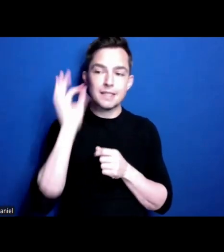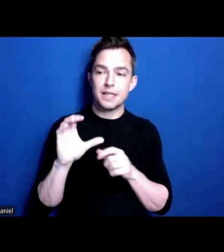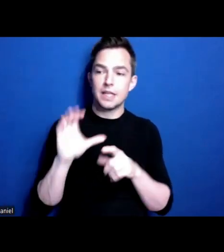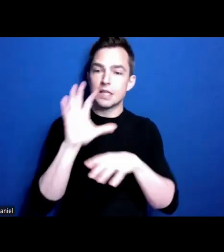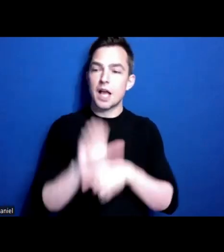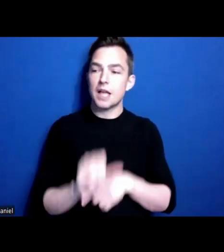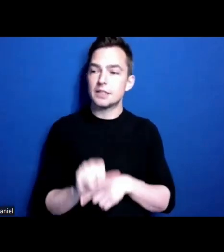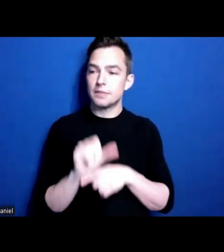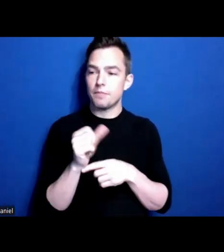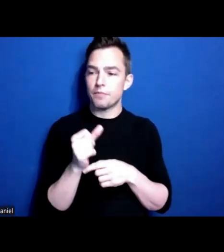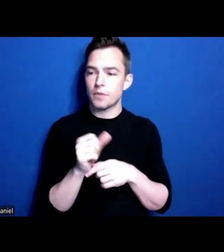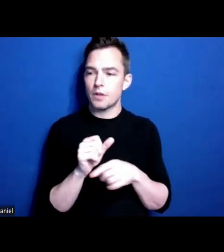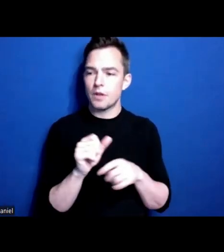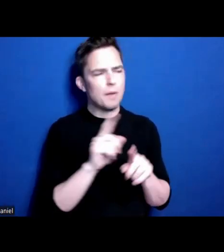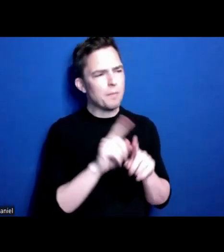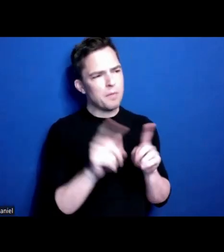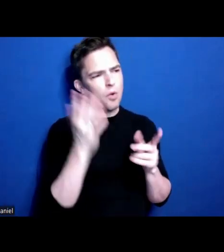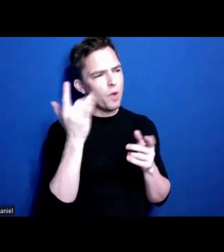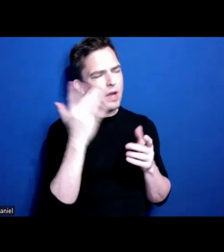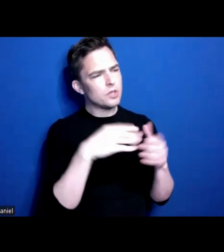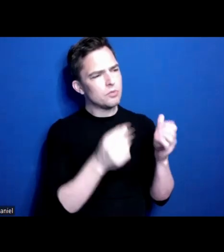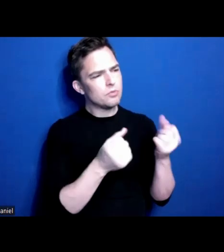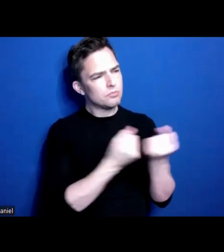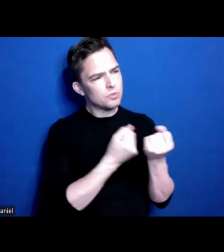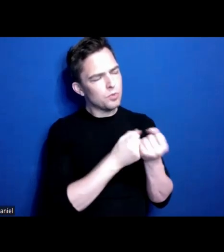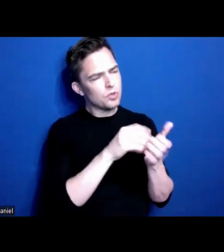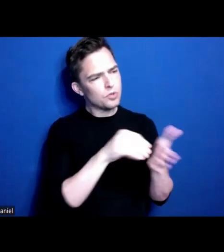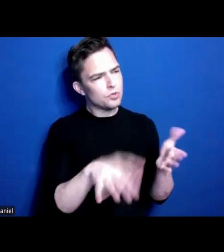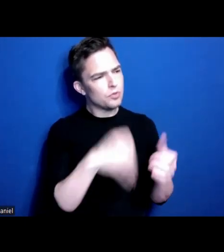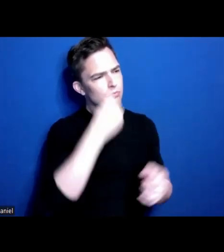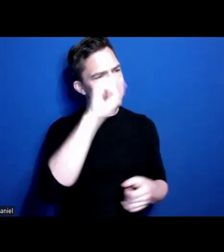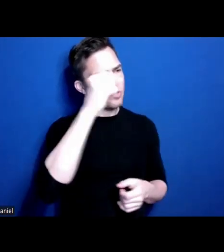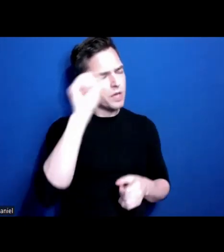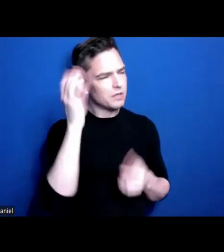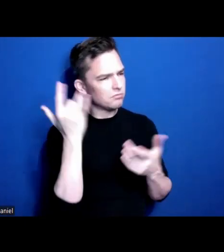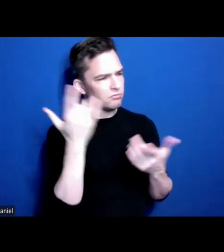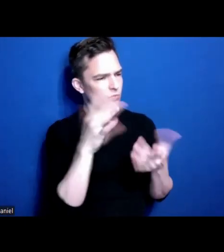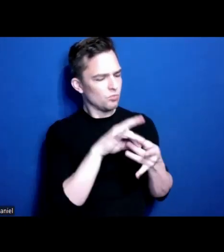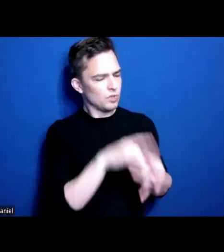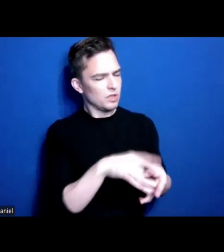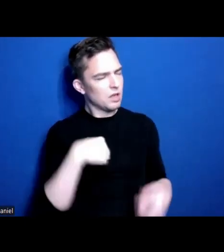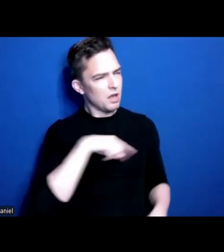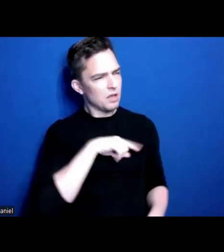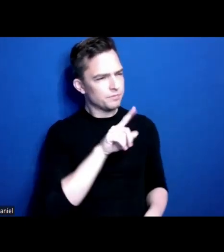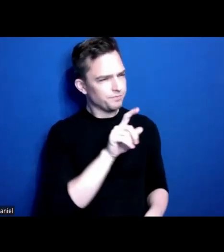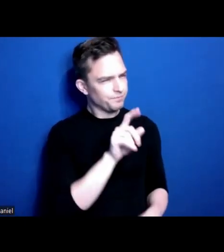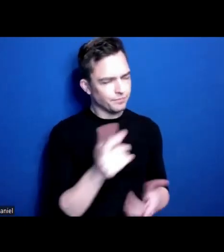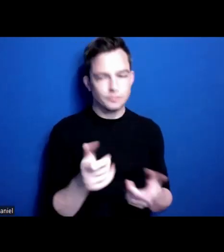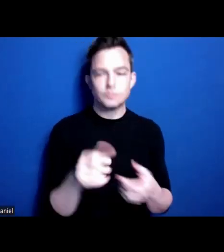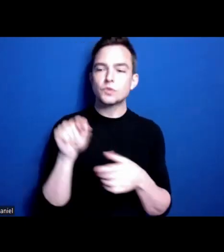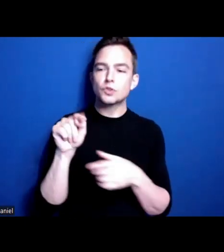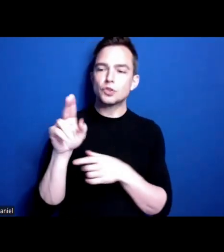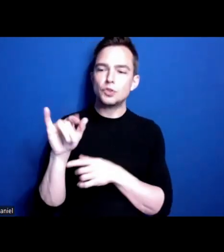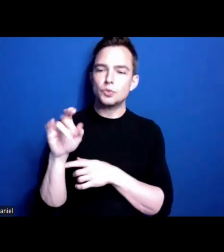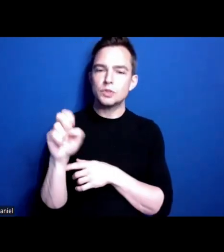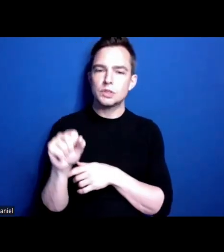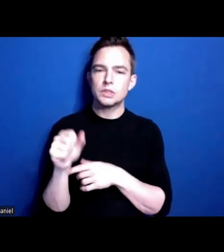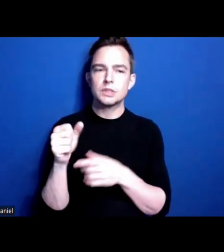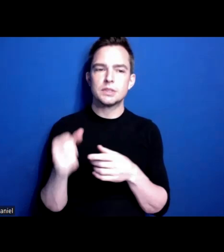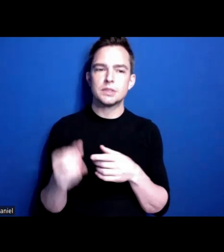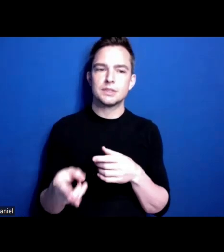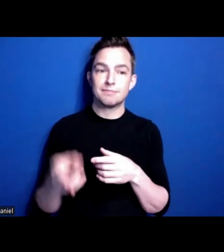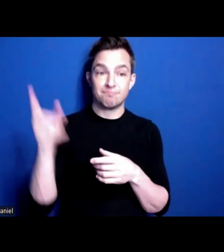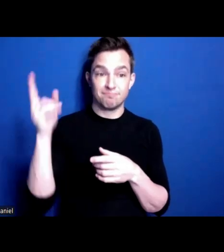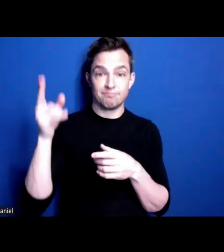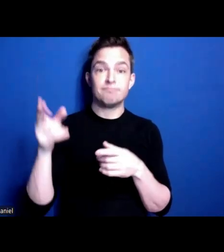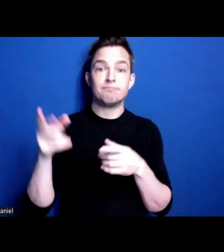But why do you support the student protest? What does it have to do with us? Well, with the tuition hikes, my thinking is that it'll be even